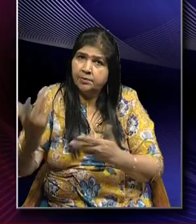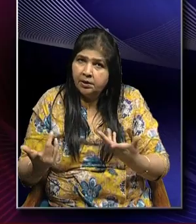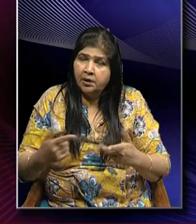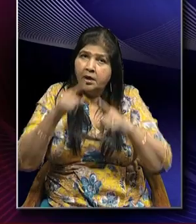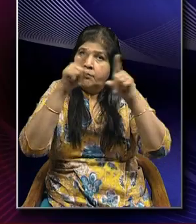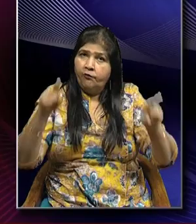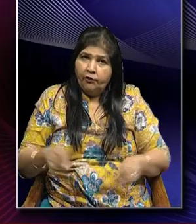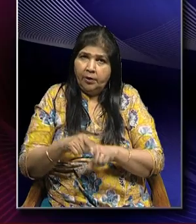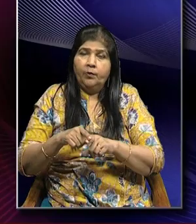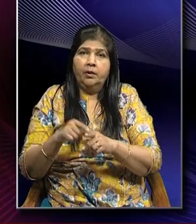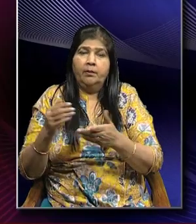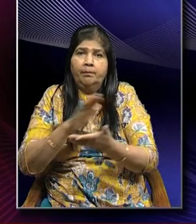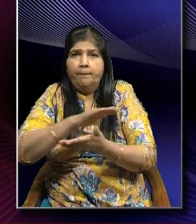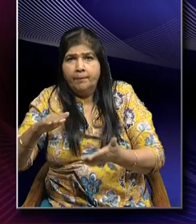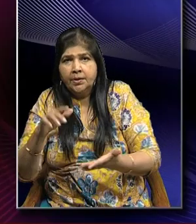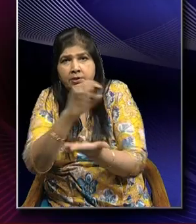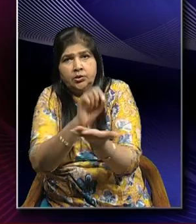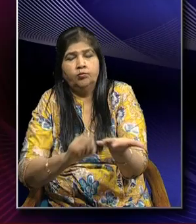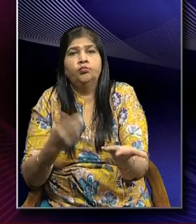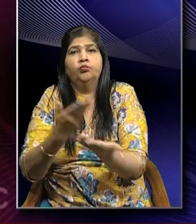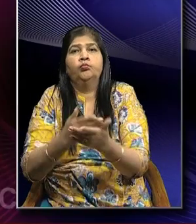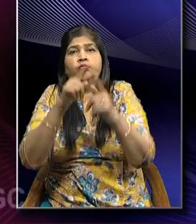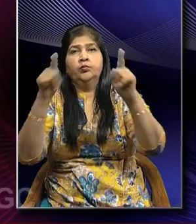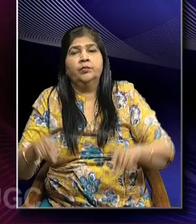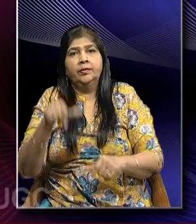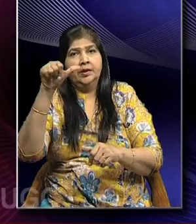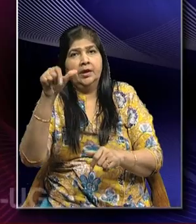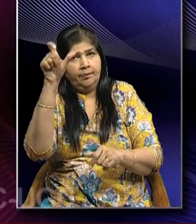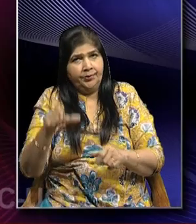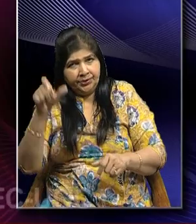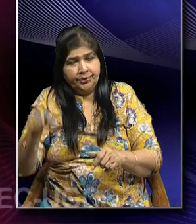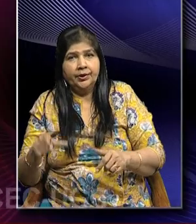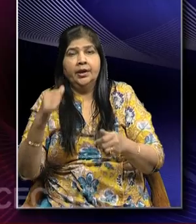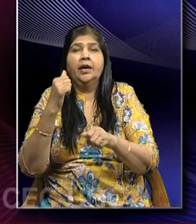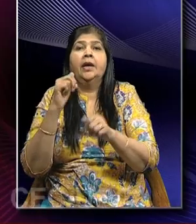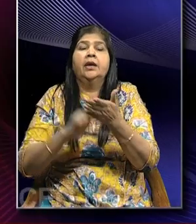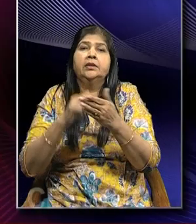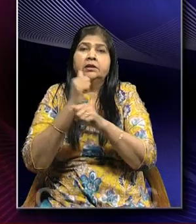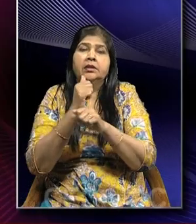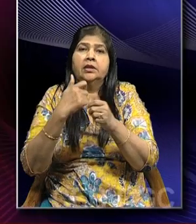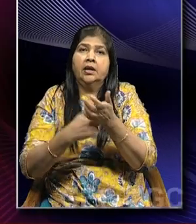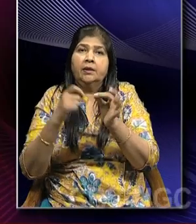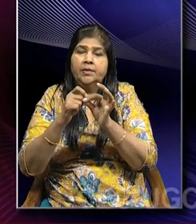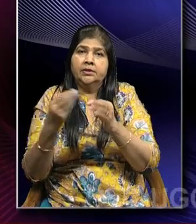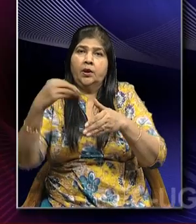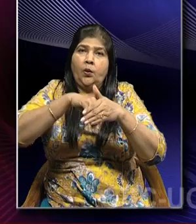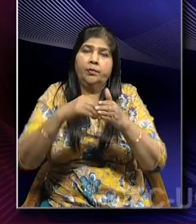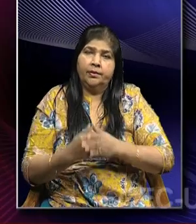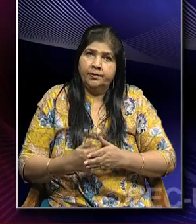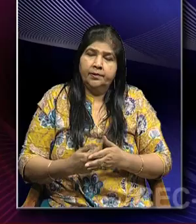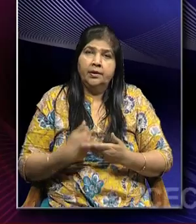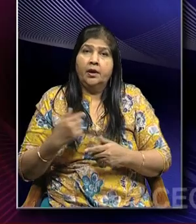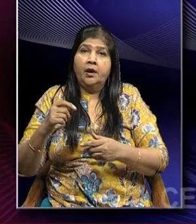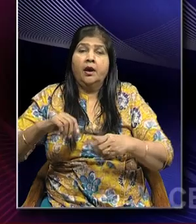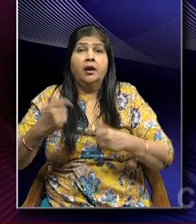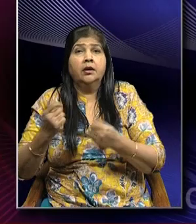framework based reporting system, where the 9 principles of NGRBC they have been incorporated and their performance